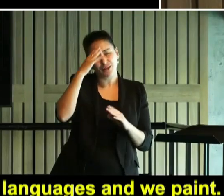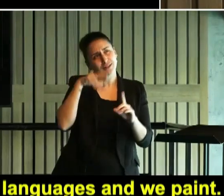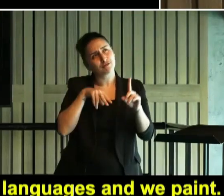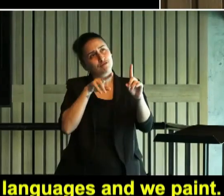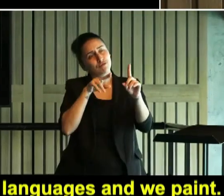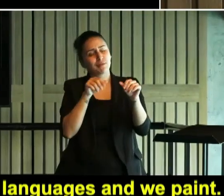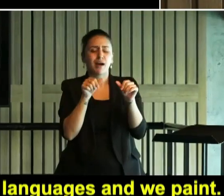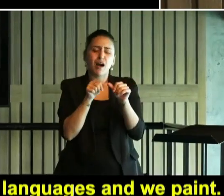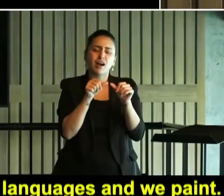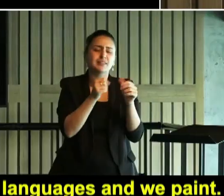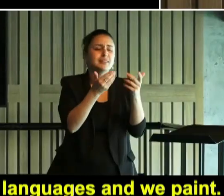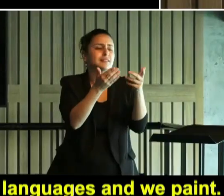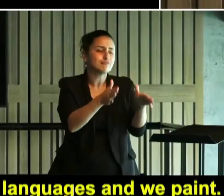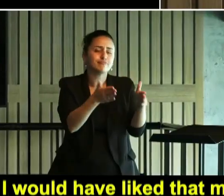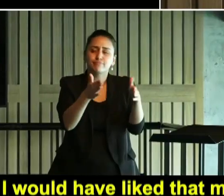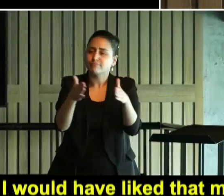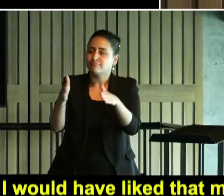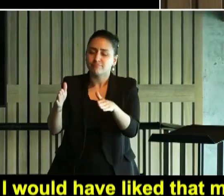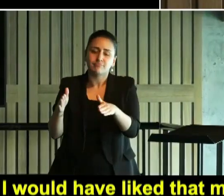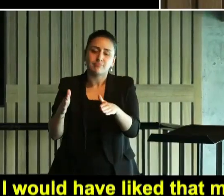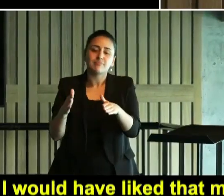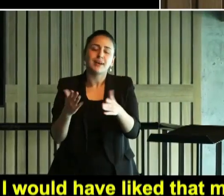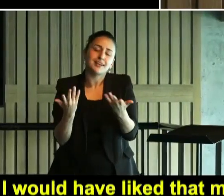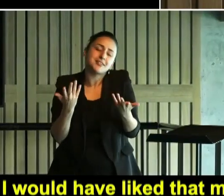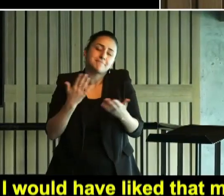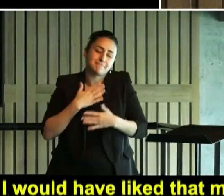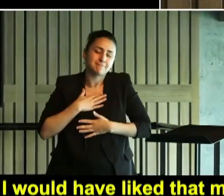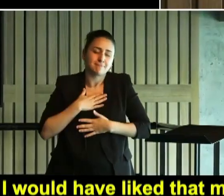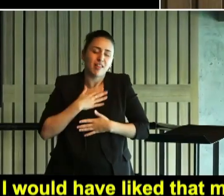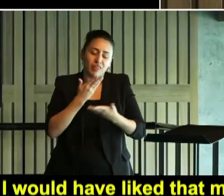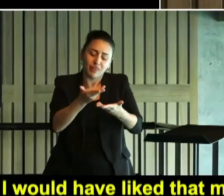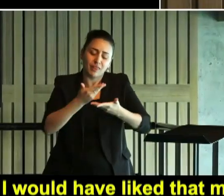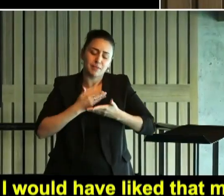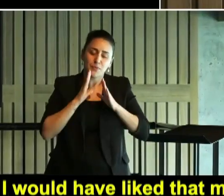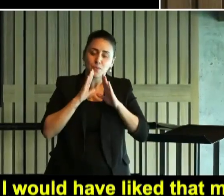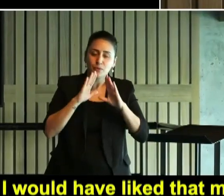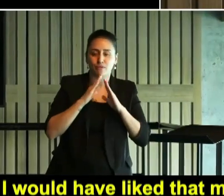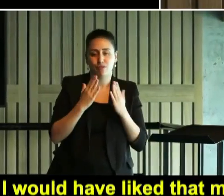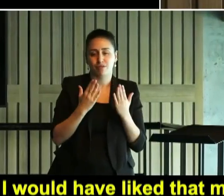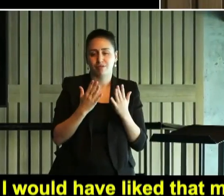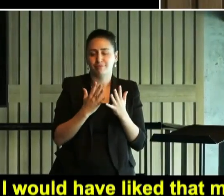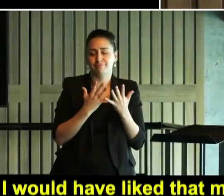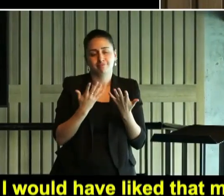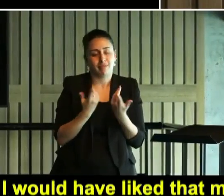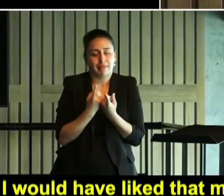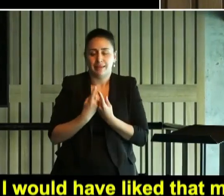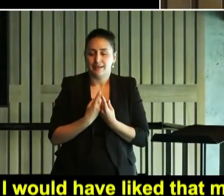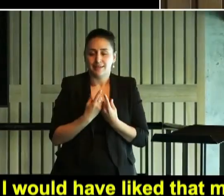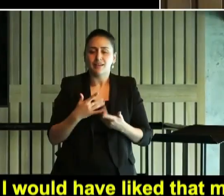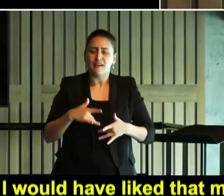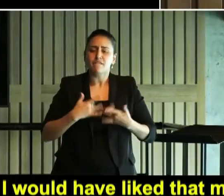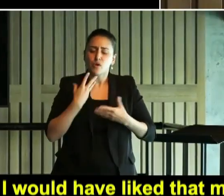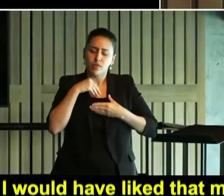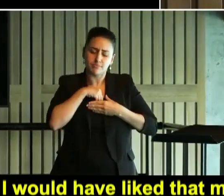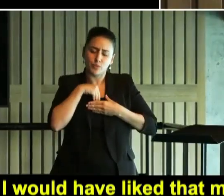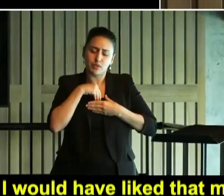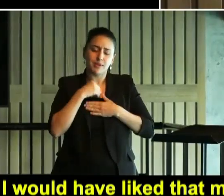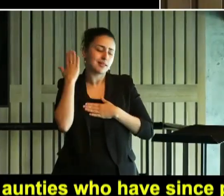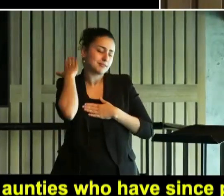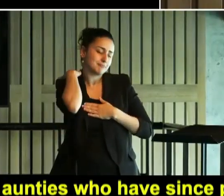aunties who have since passed, and they're there now, and they've done wonderful things for me, and I feel they're with me now, hanging